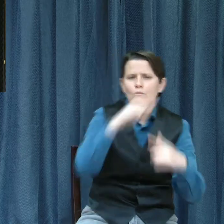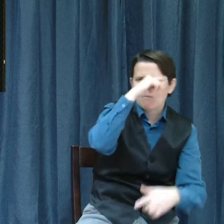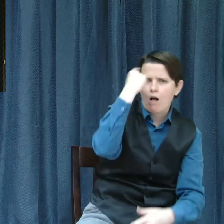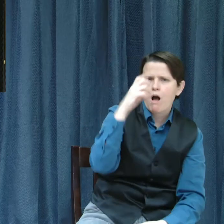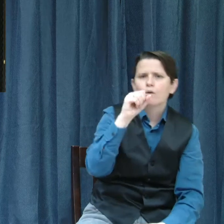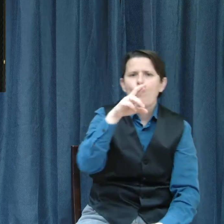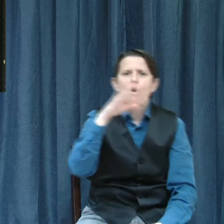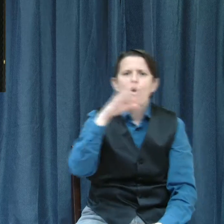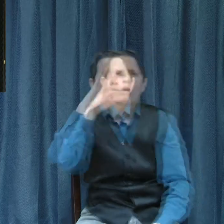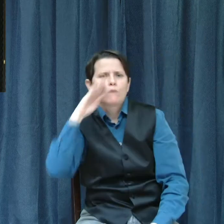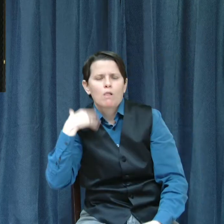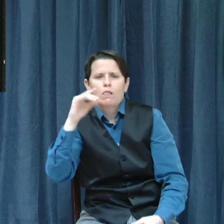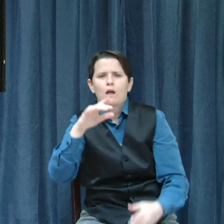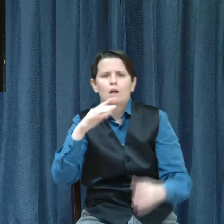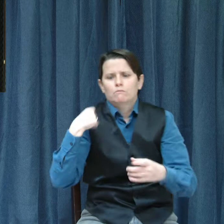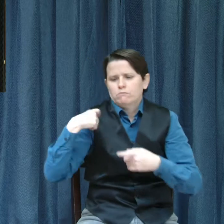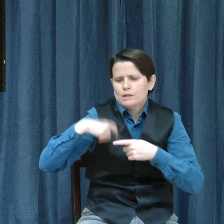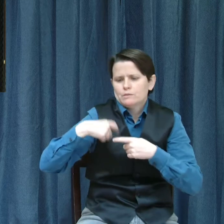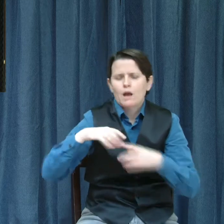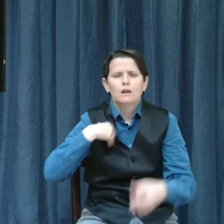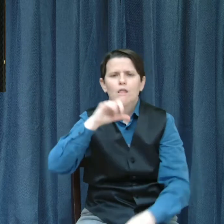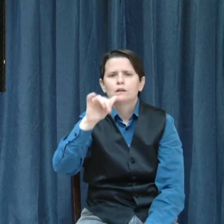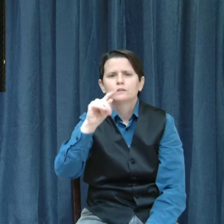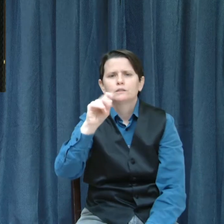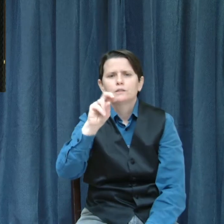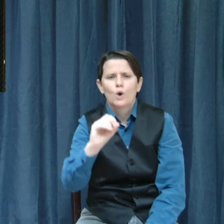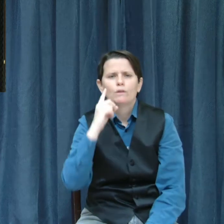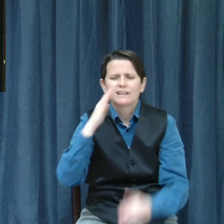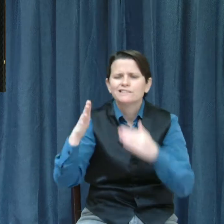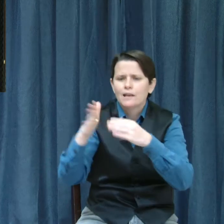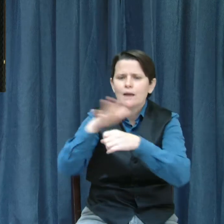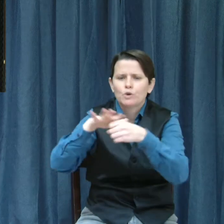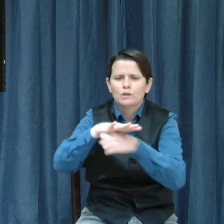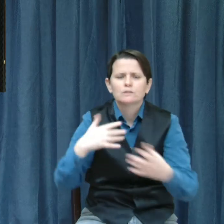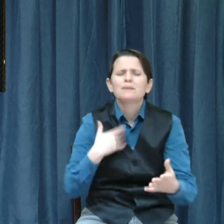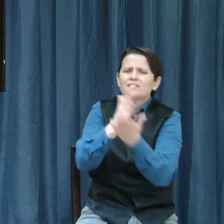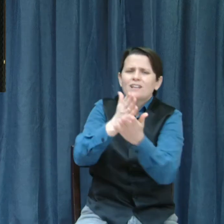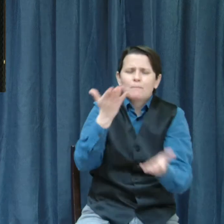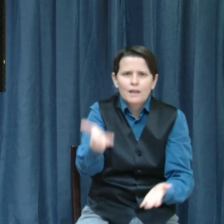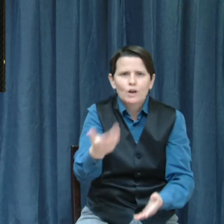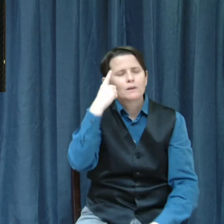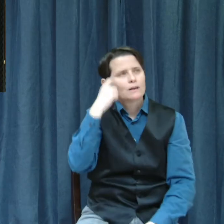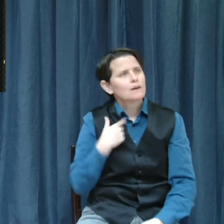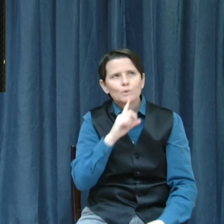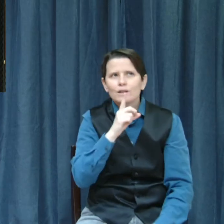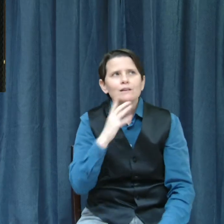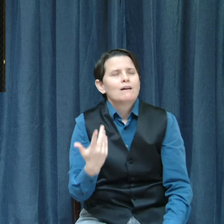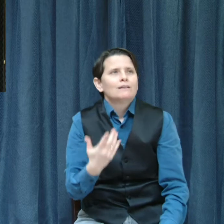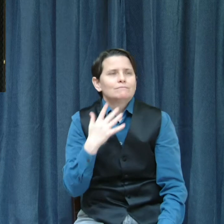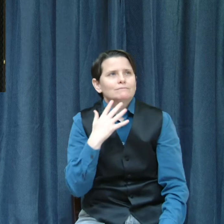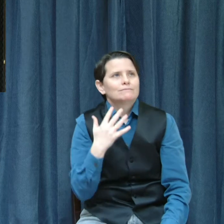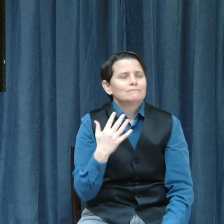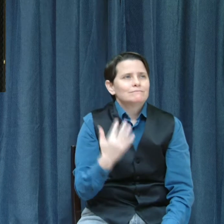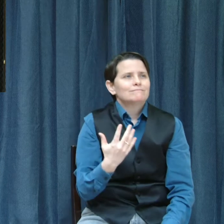or you know, neighborhoods, right? Let me just stop there, because I can still feel how I can dig myself into this place.